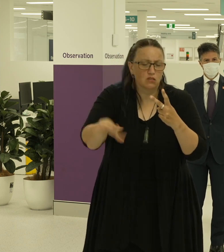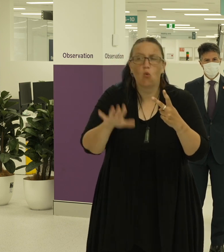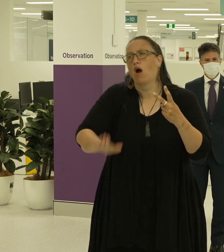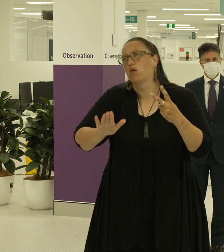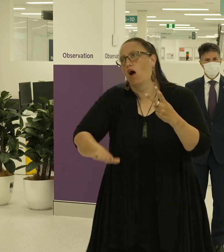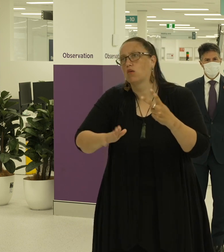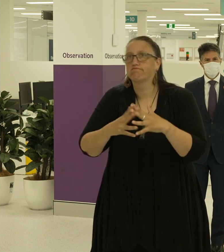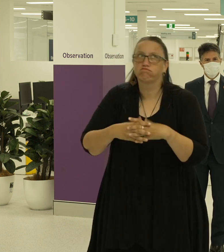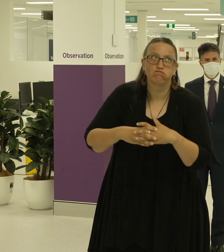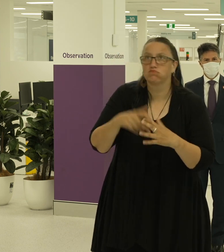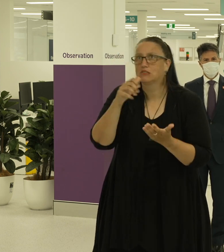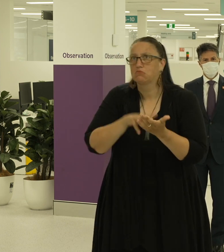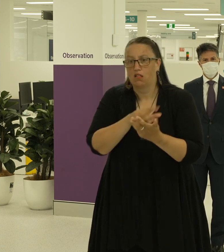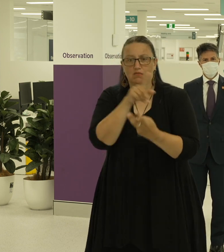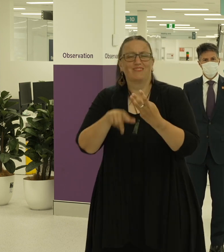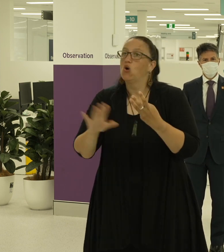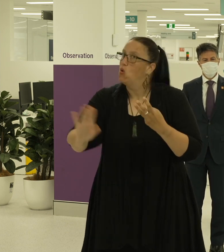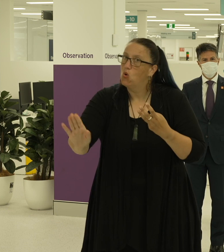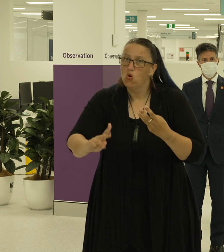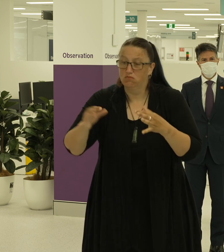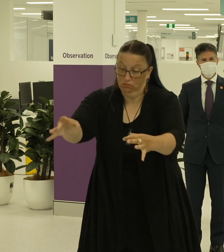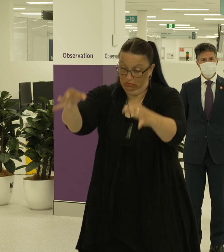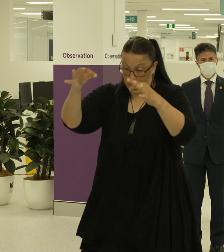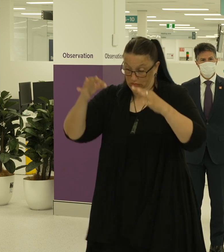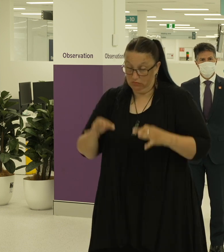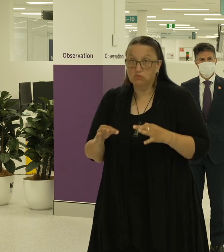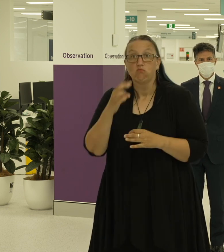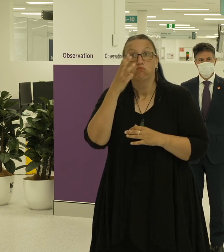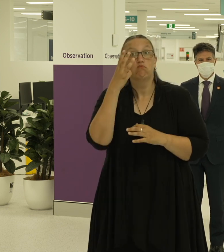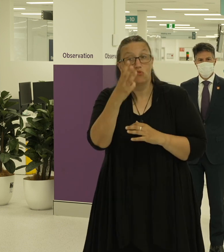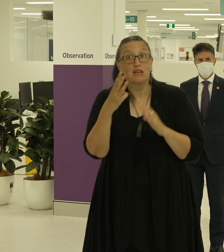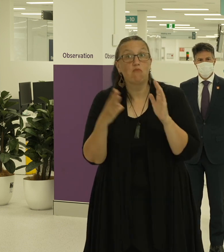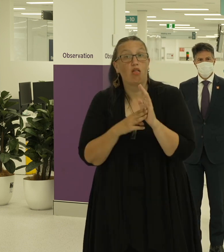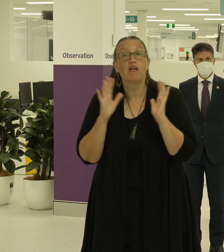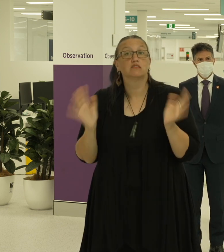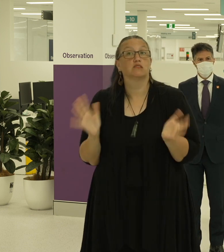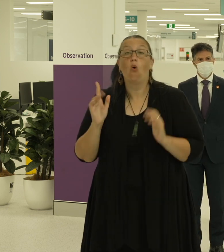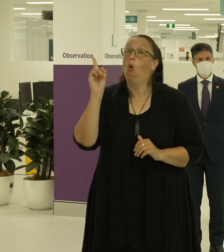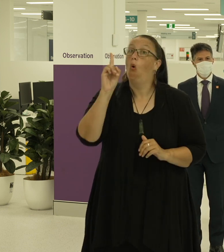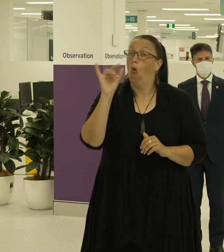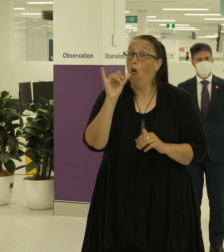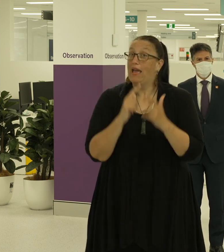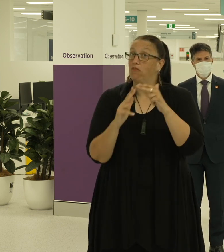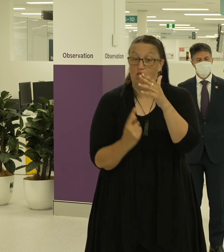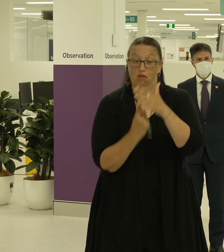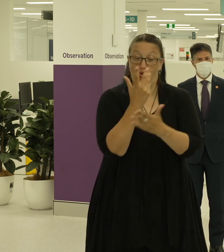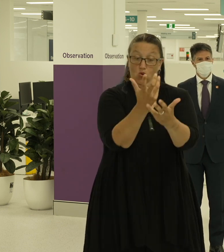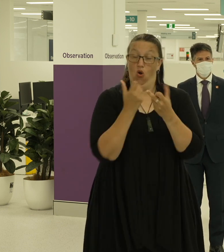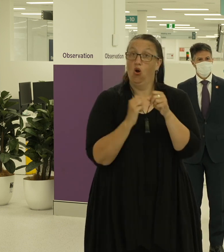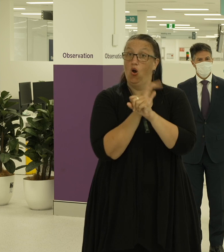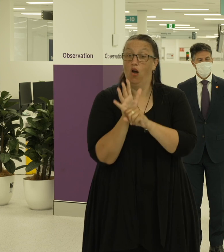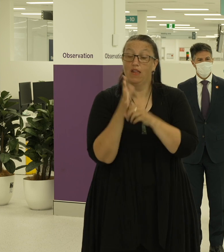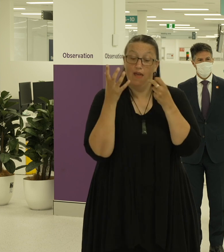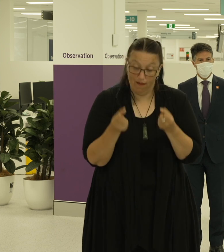said, it's 3 months after your second shot or 4 to 6 weeks after you've had COVID. There are obviously other issues. I